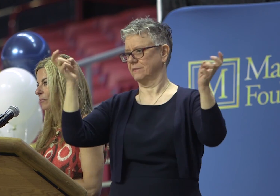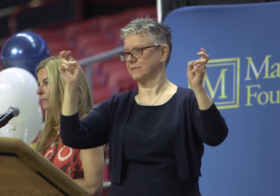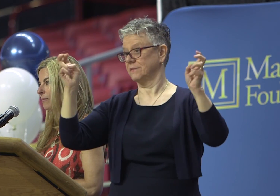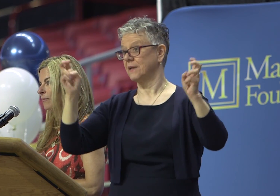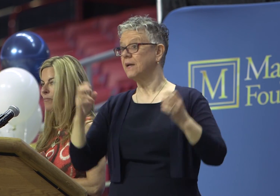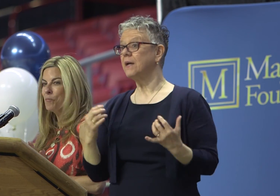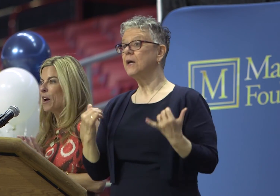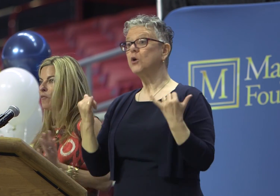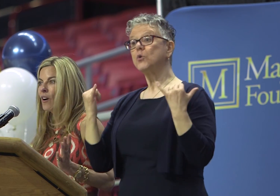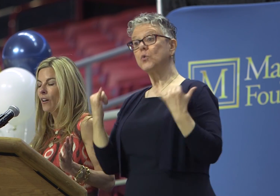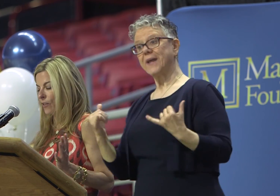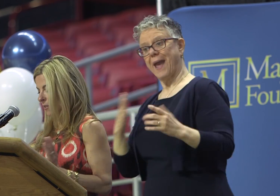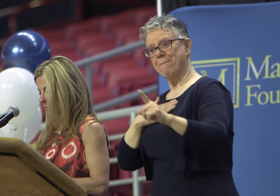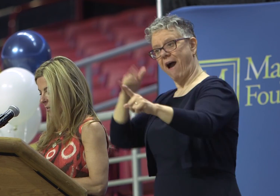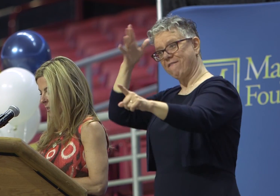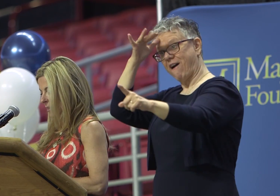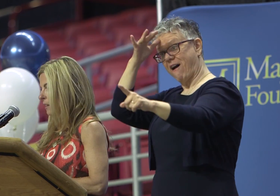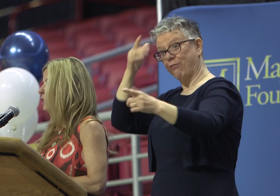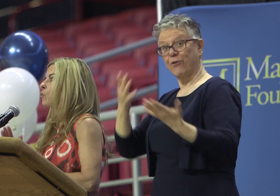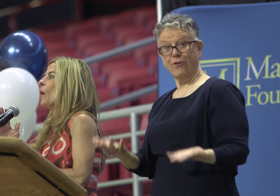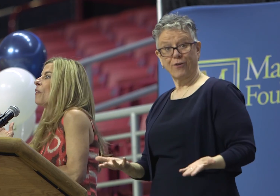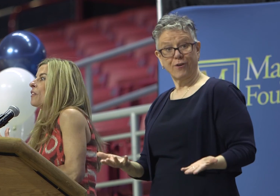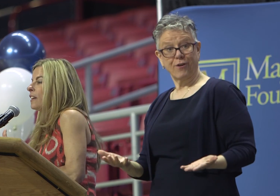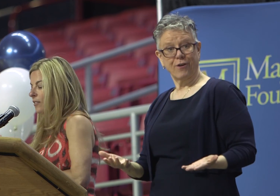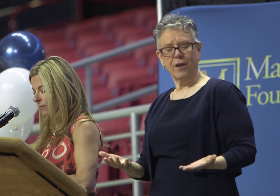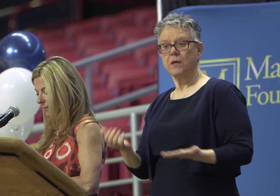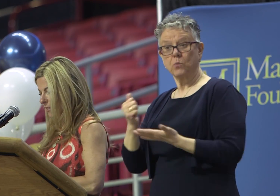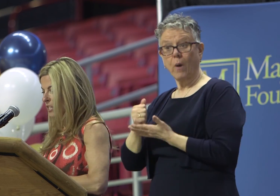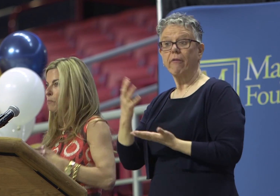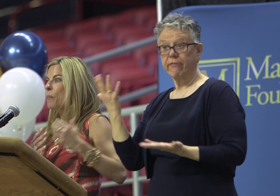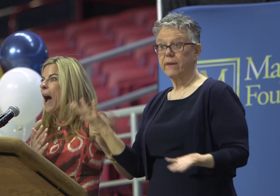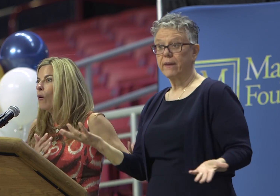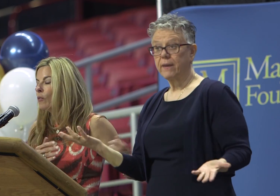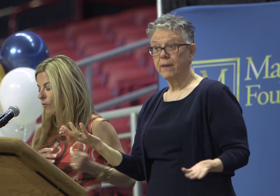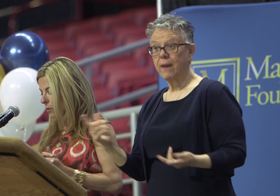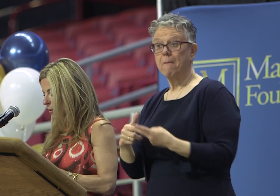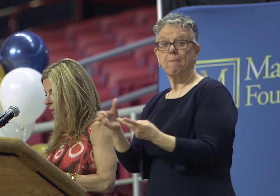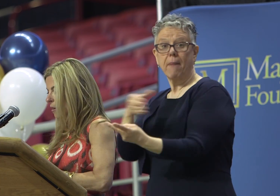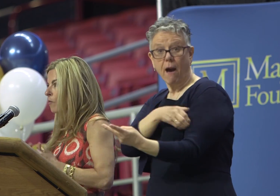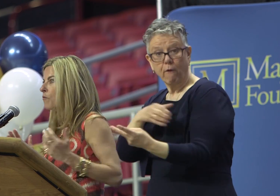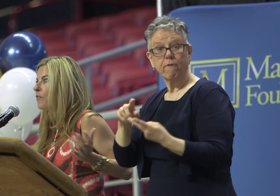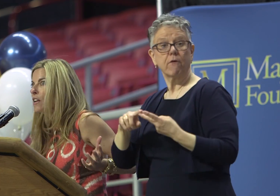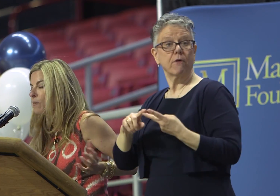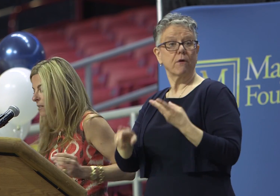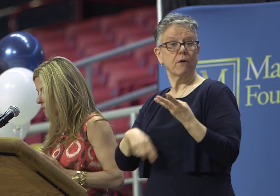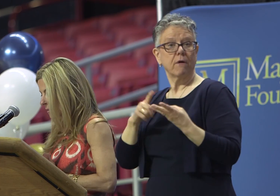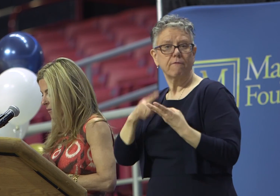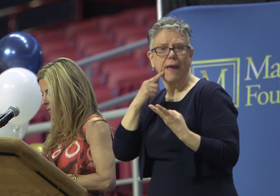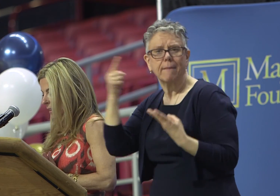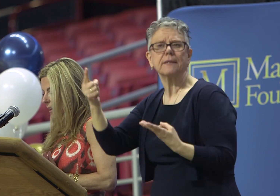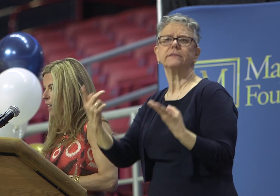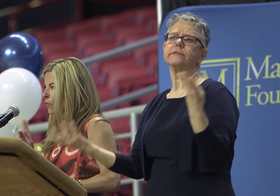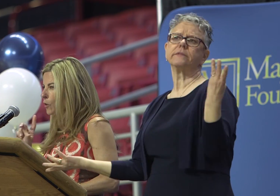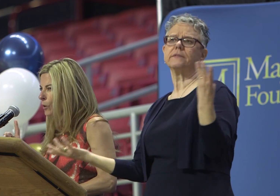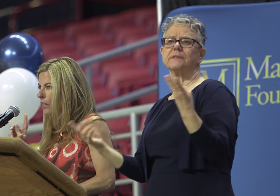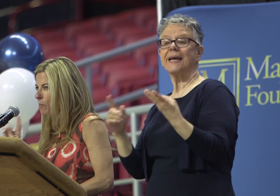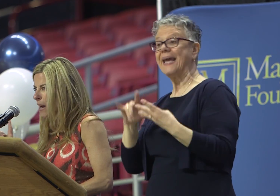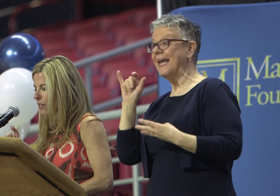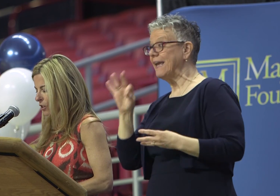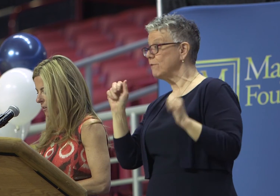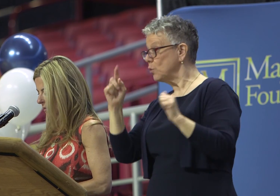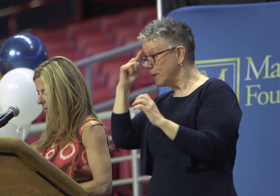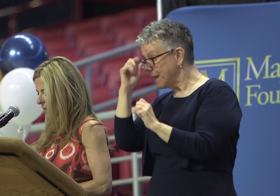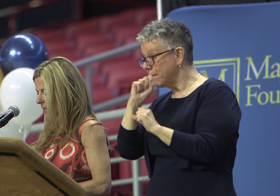Today, my father is wealthy, he's powerful, famous, and if you